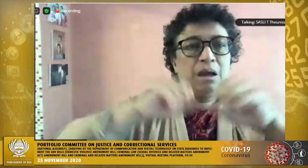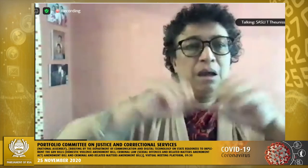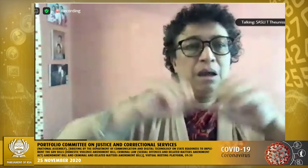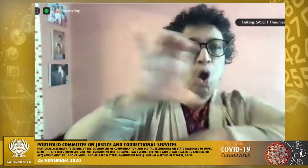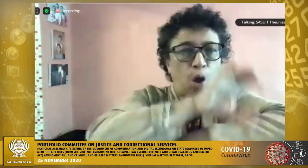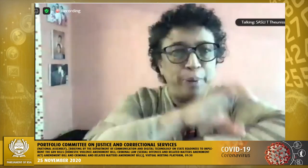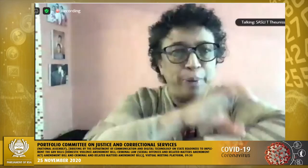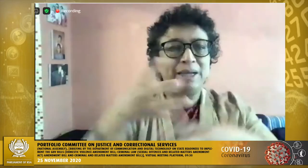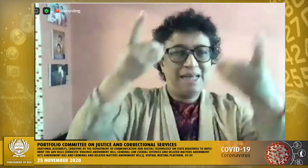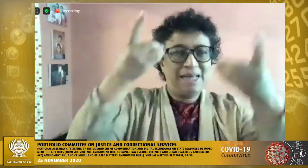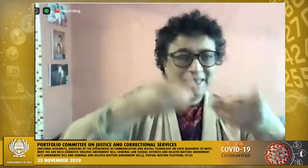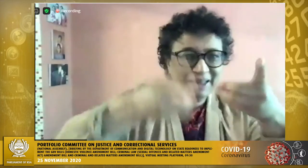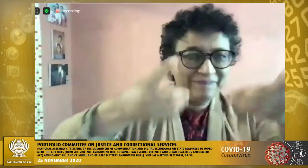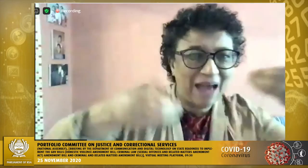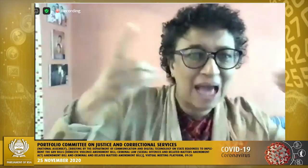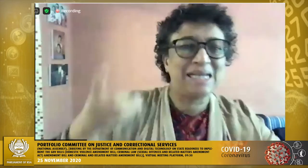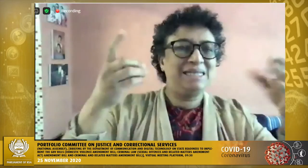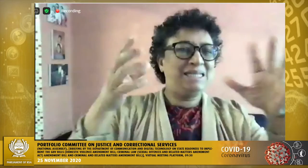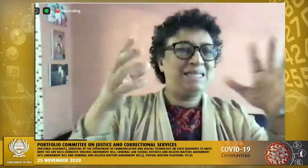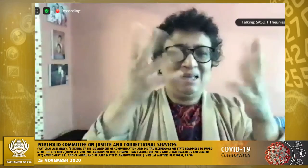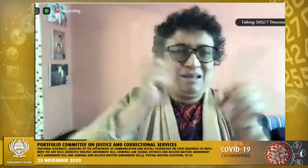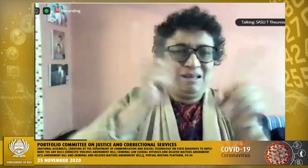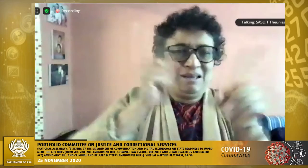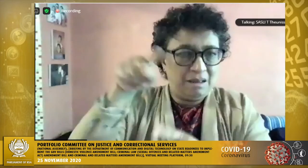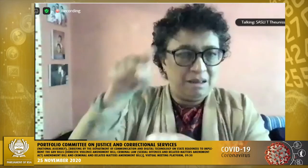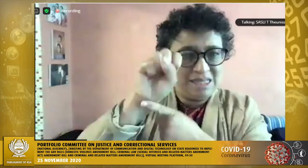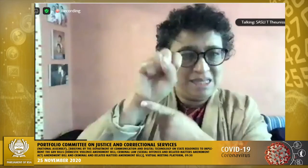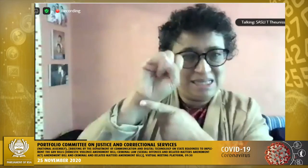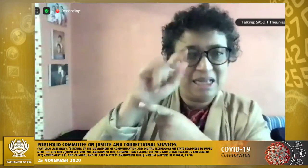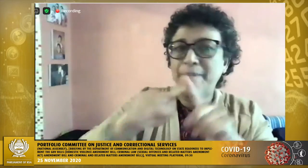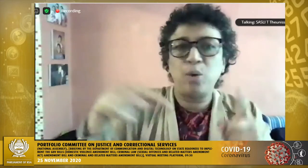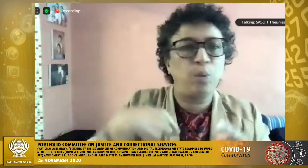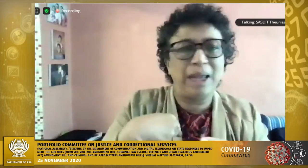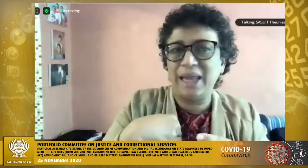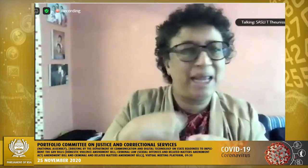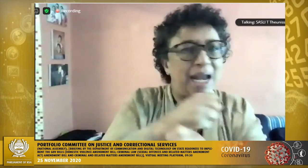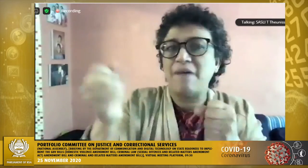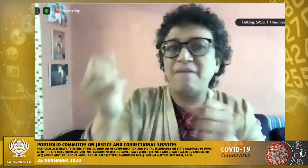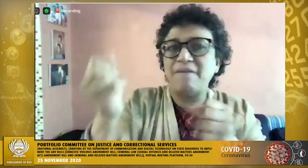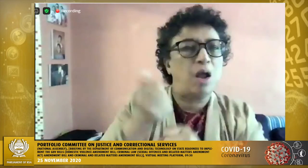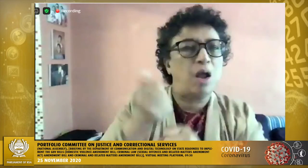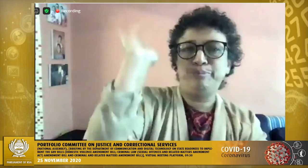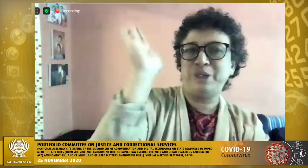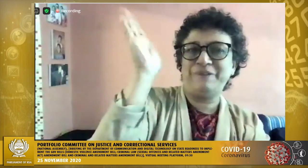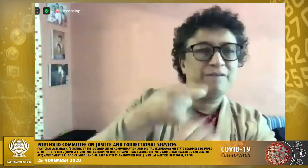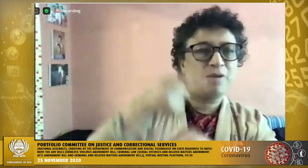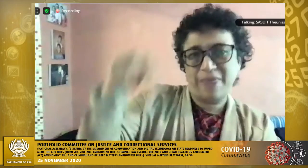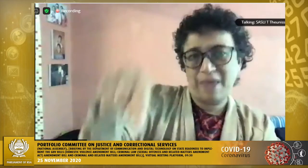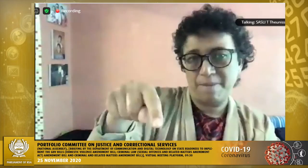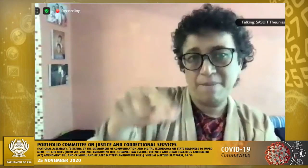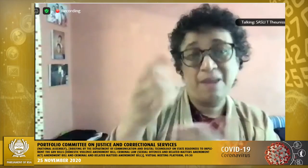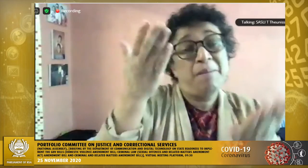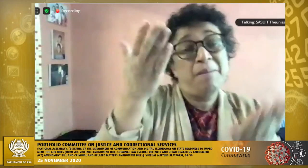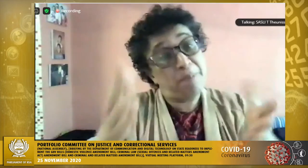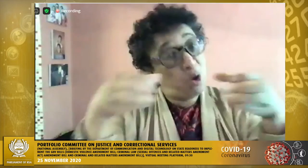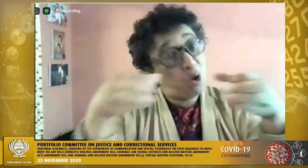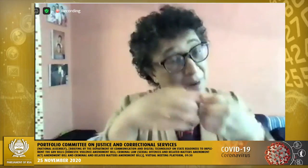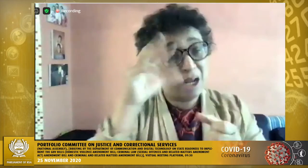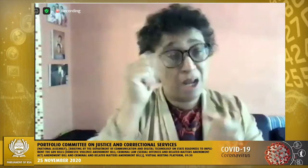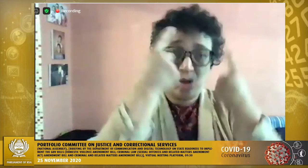The CETA is responsible for electronic devices and communications and all of that, but we never